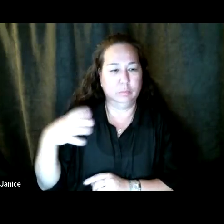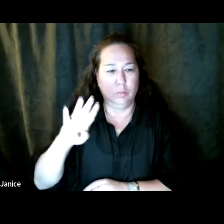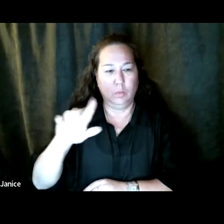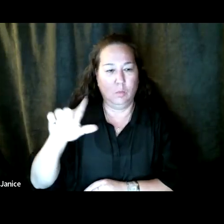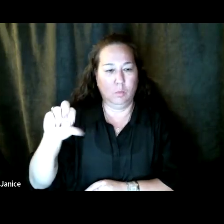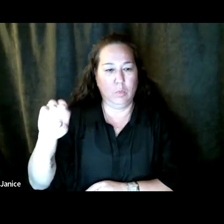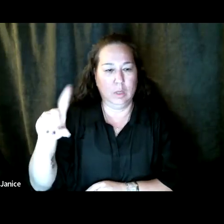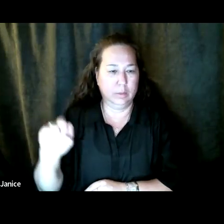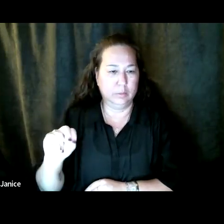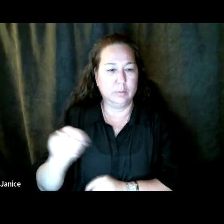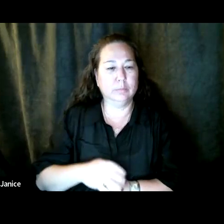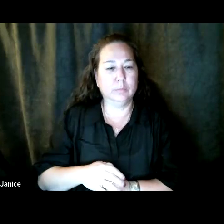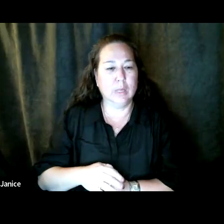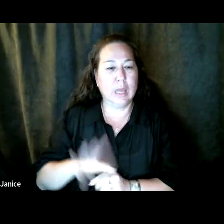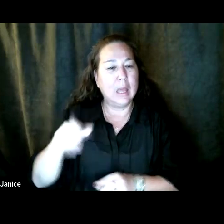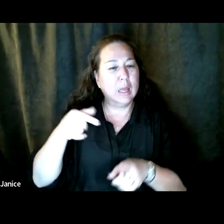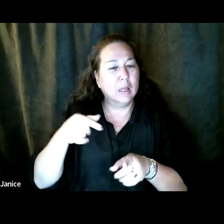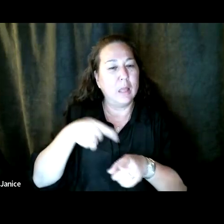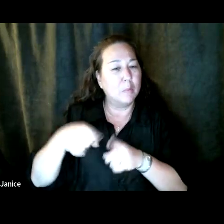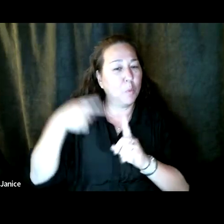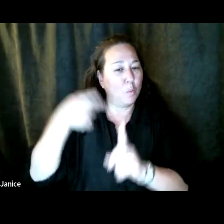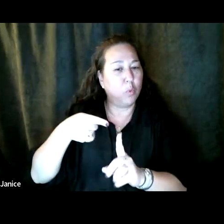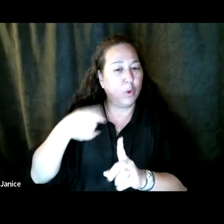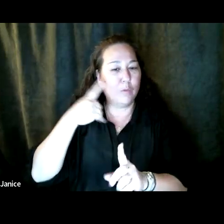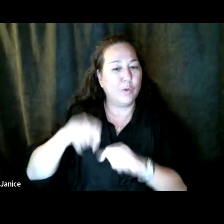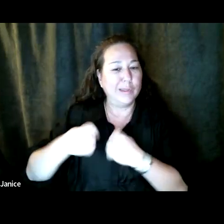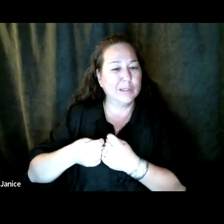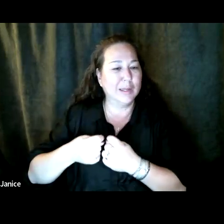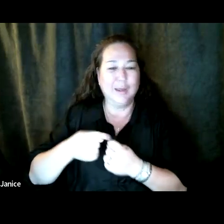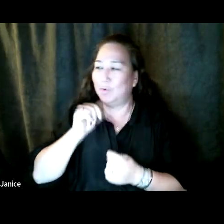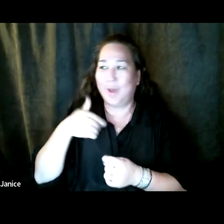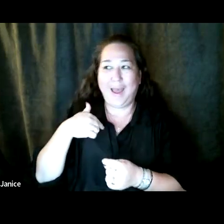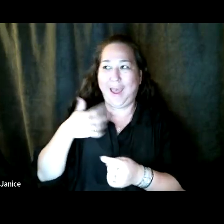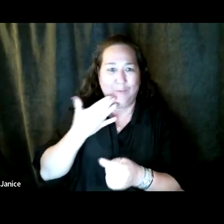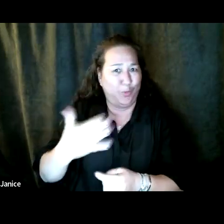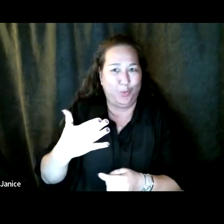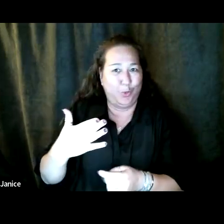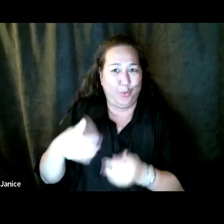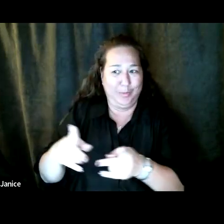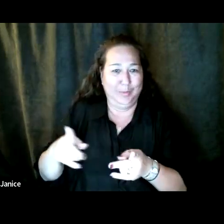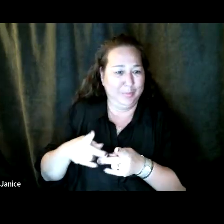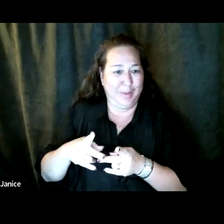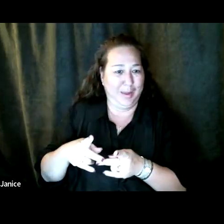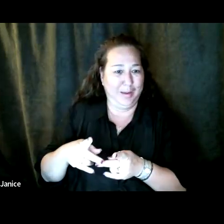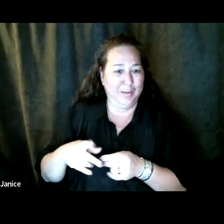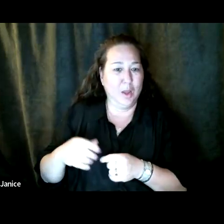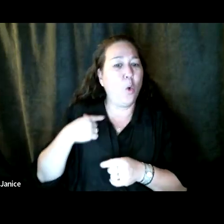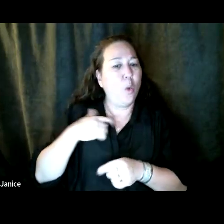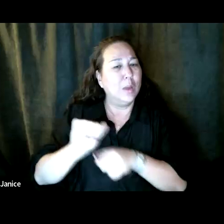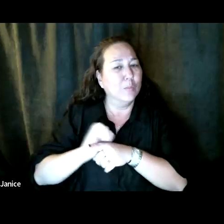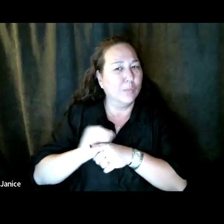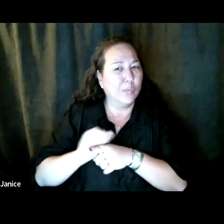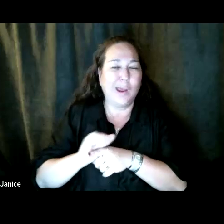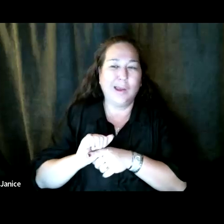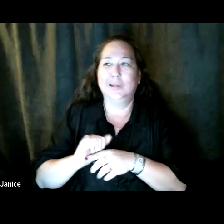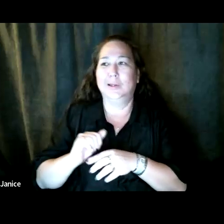team lacks facilities and is constantly battling for the very little space we have. We practice often over at a 2-lane